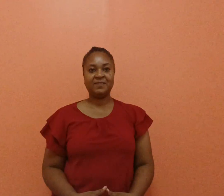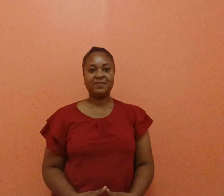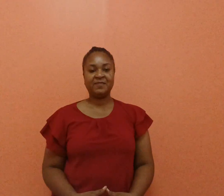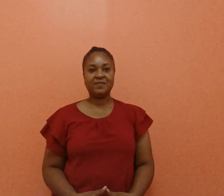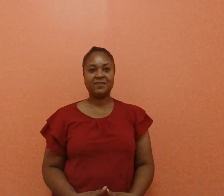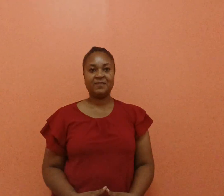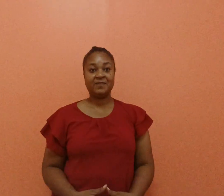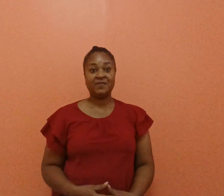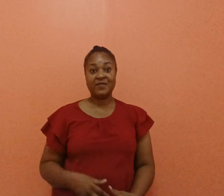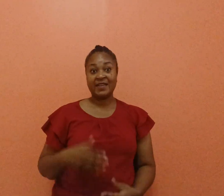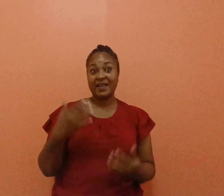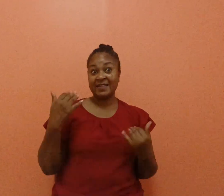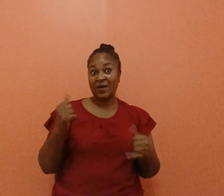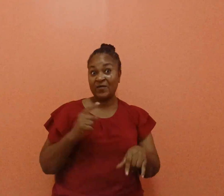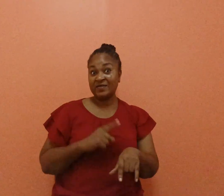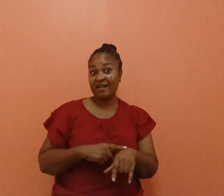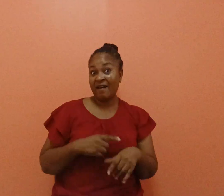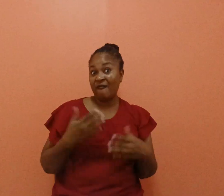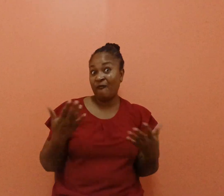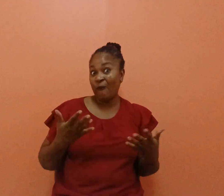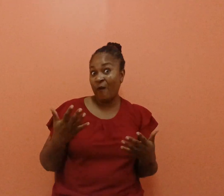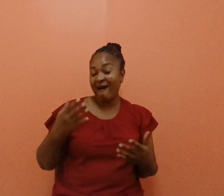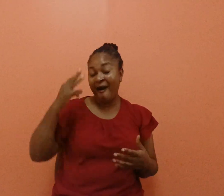It's memory verse time.